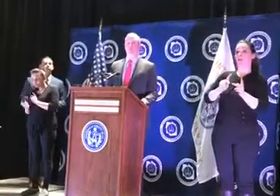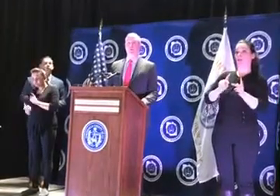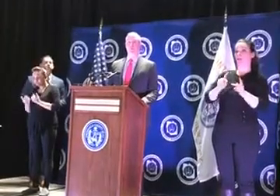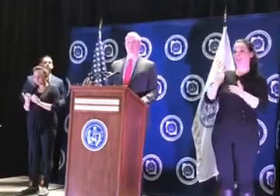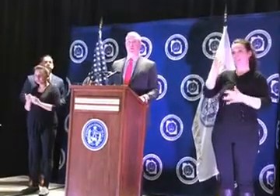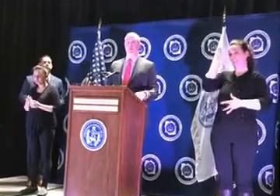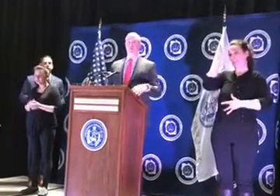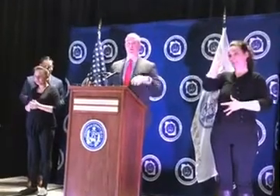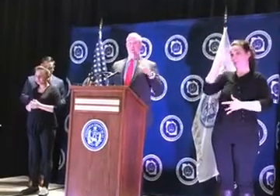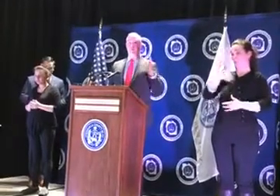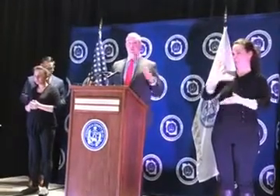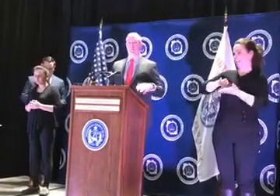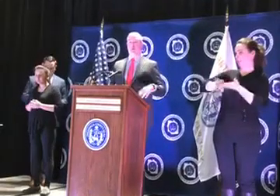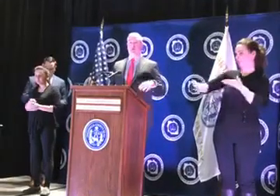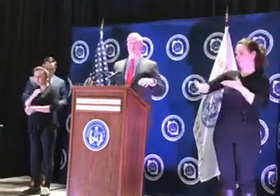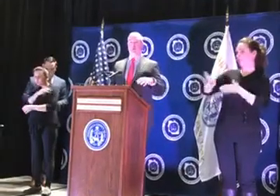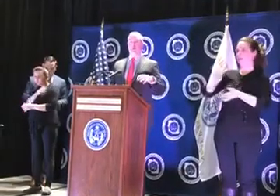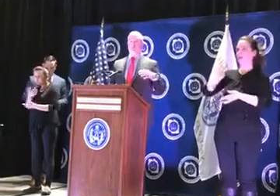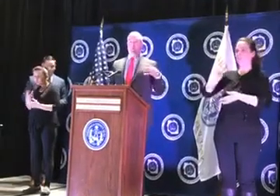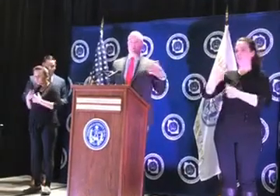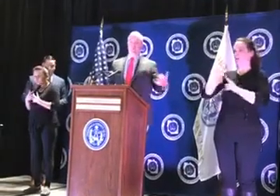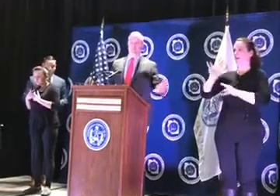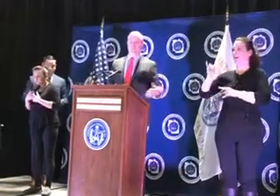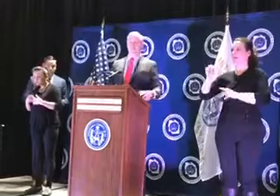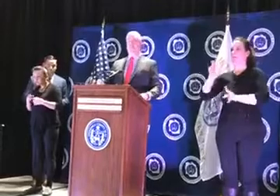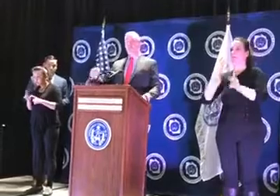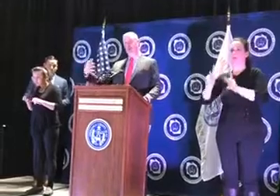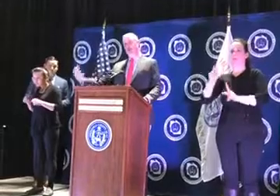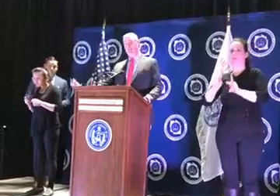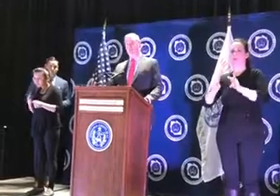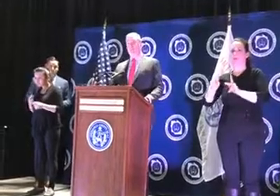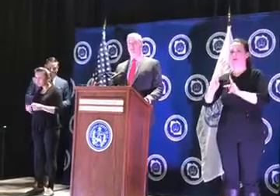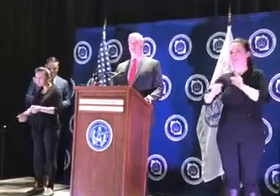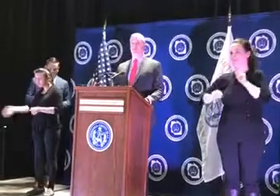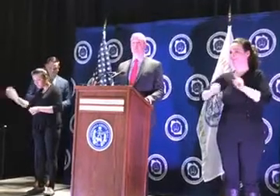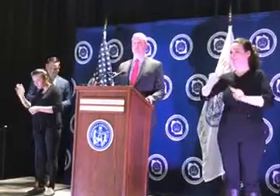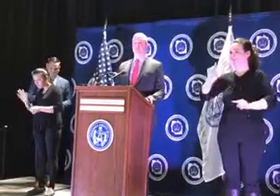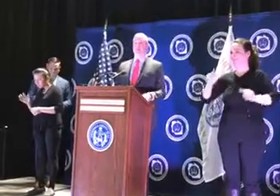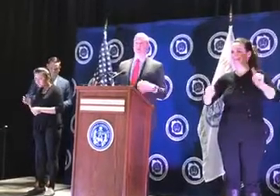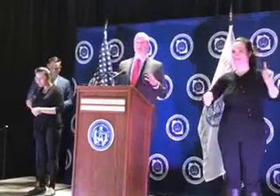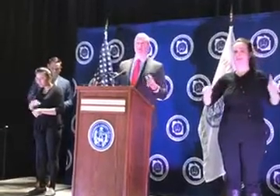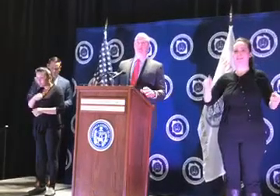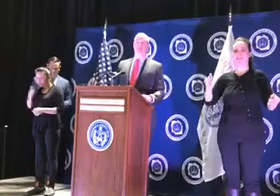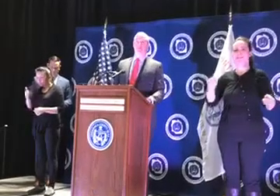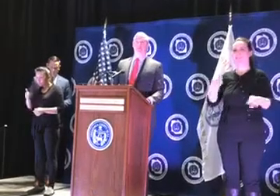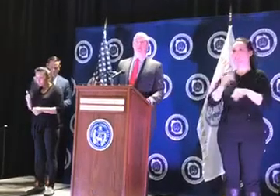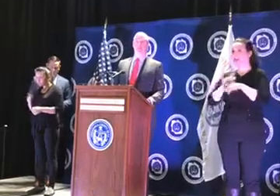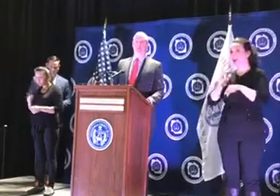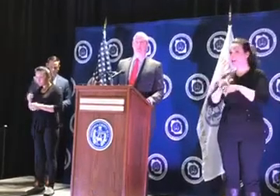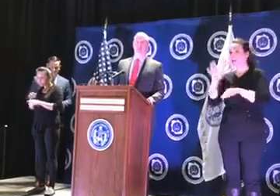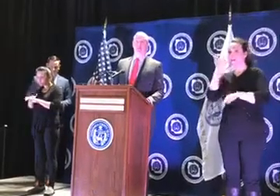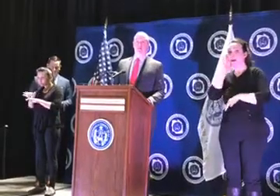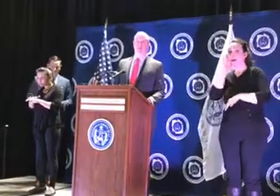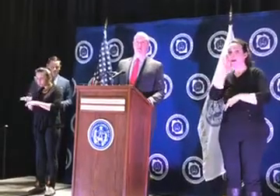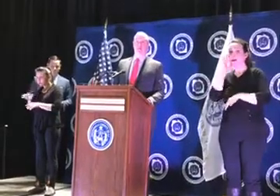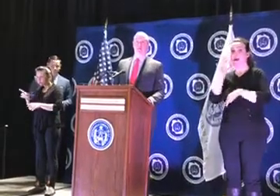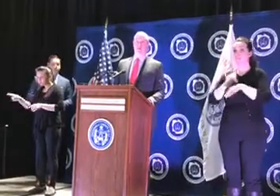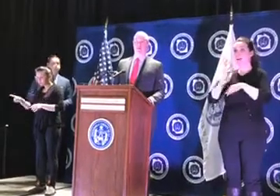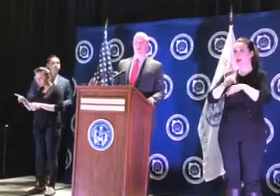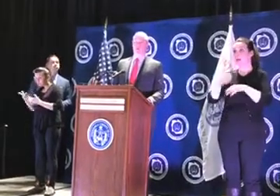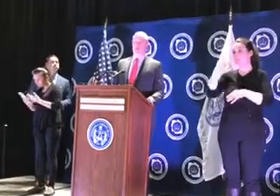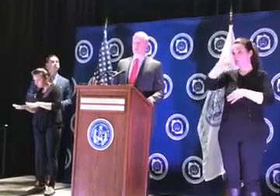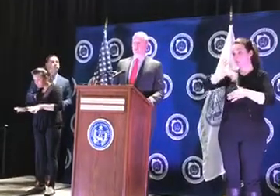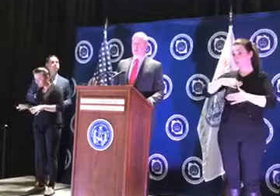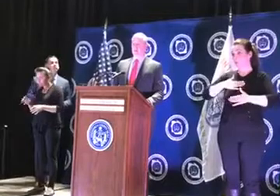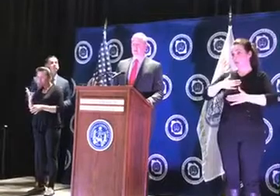routinely. So the number of available beds on the medical surgical side, on the intensive care unit side, is constantly